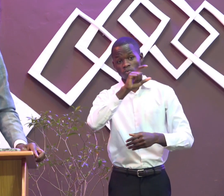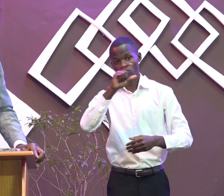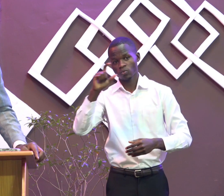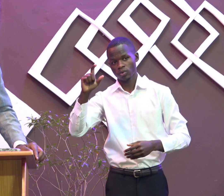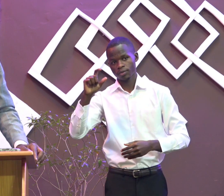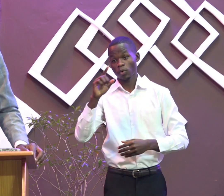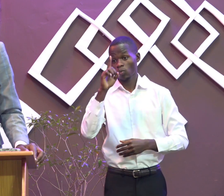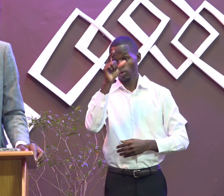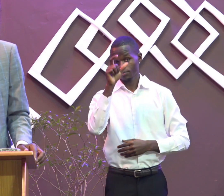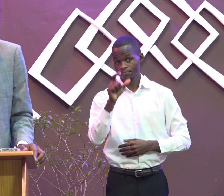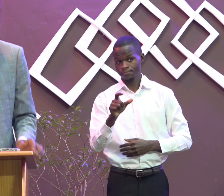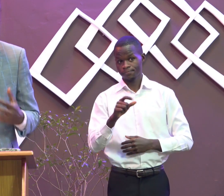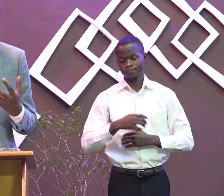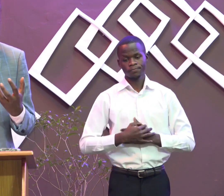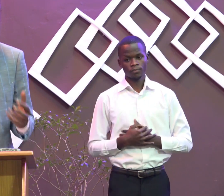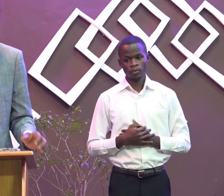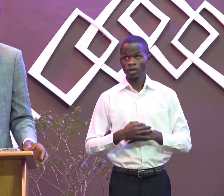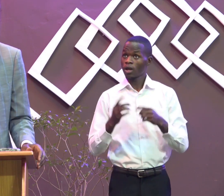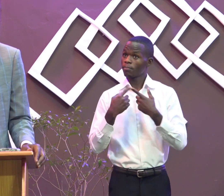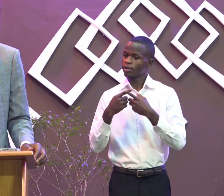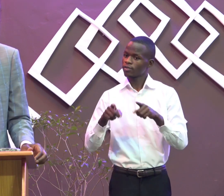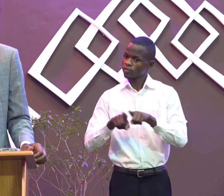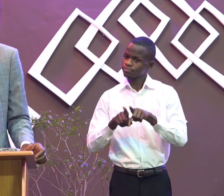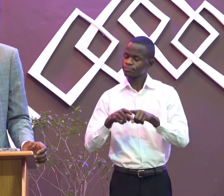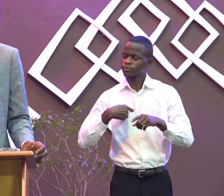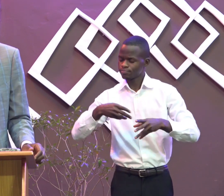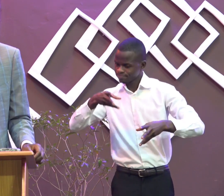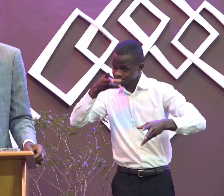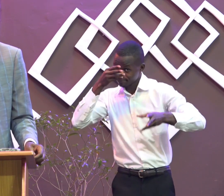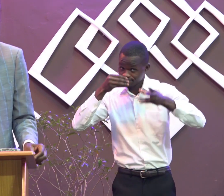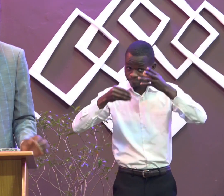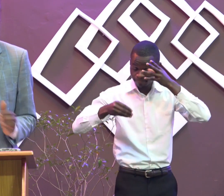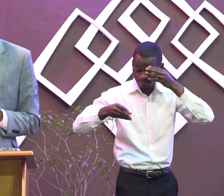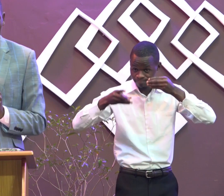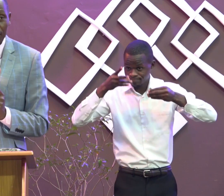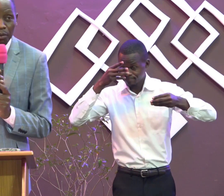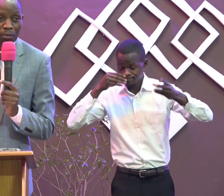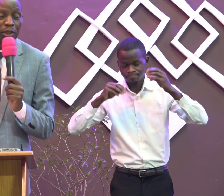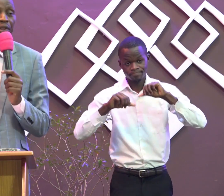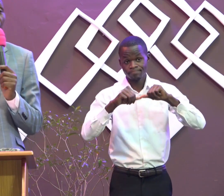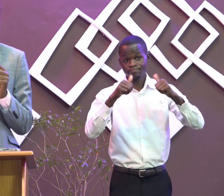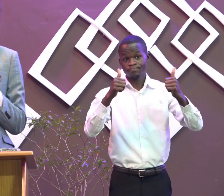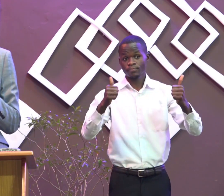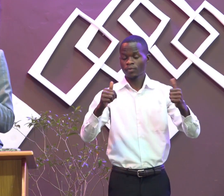week and finish it nga naye tuyiga nga tusoma. We were learning. Ekimu ku Bishop kyatukola